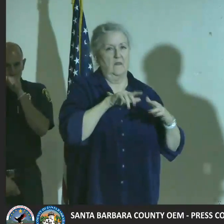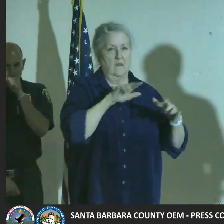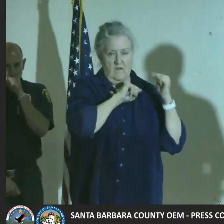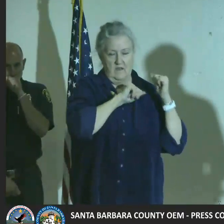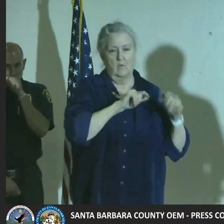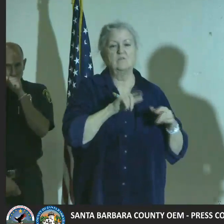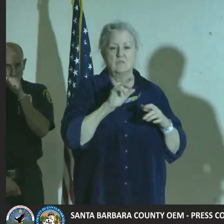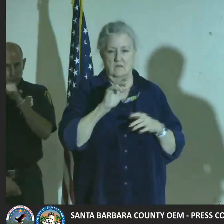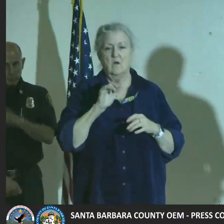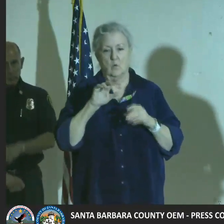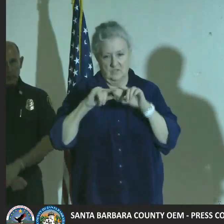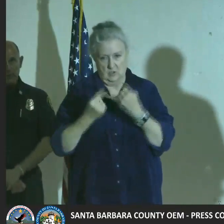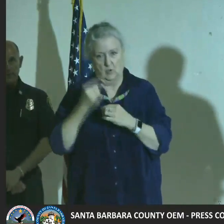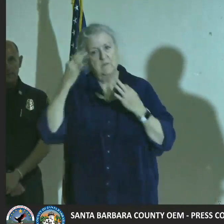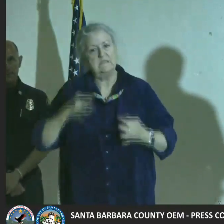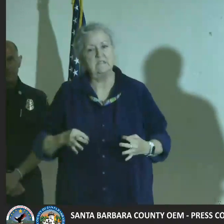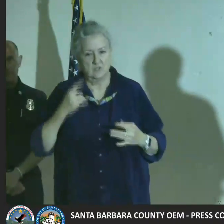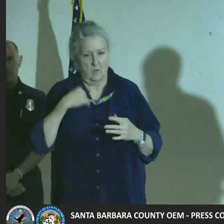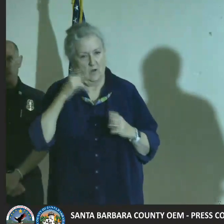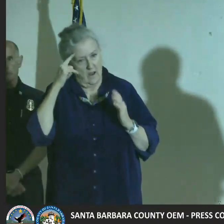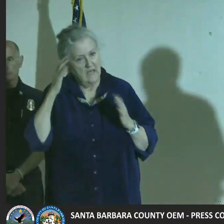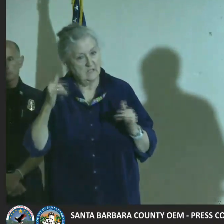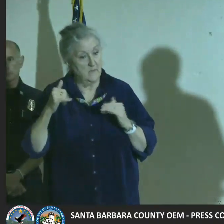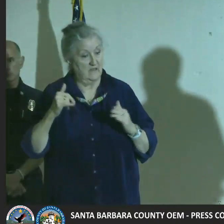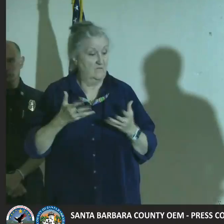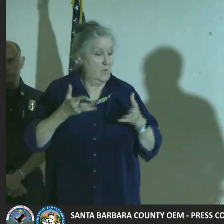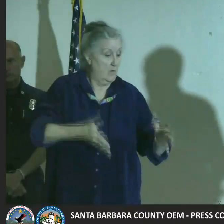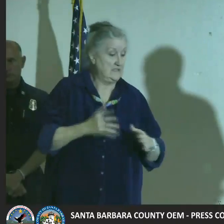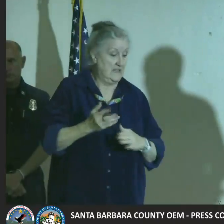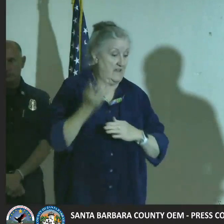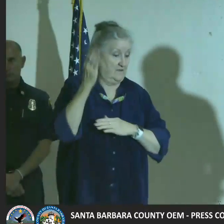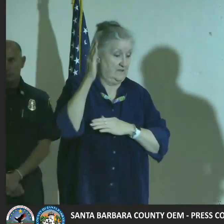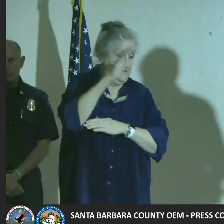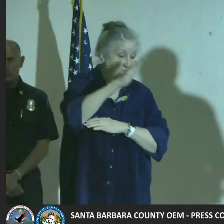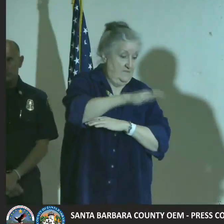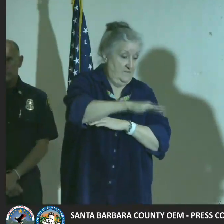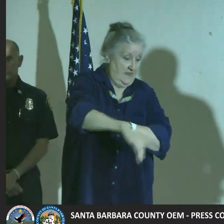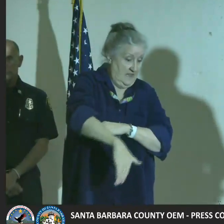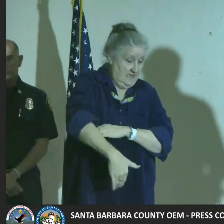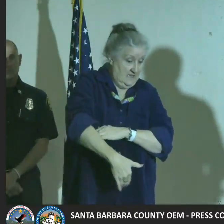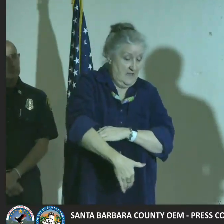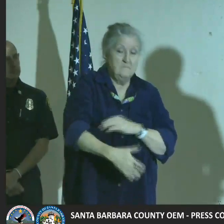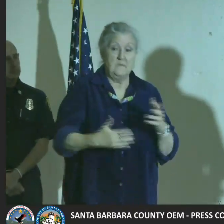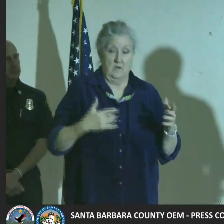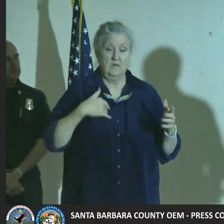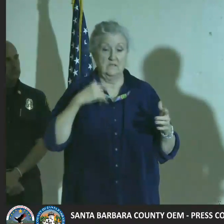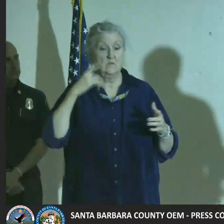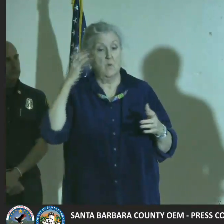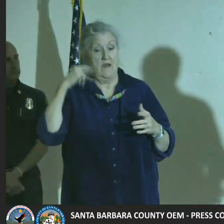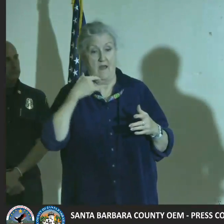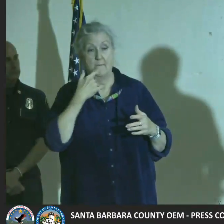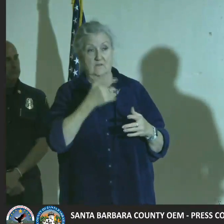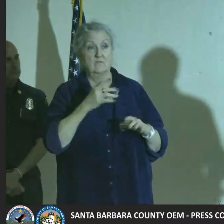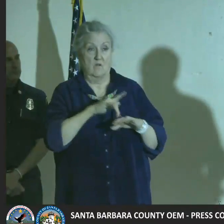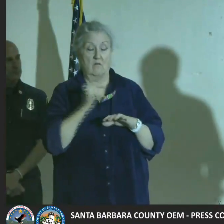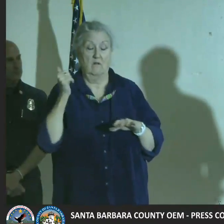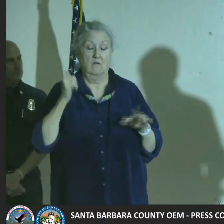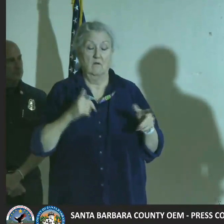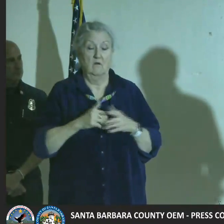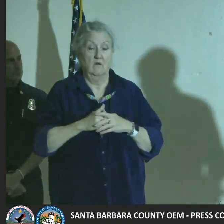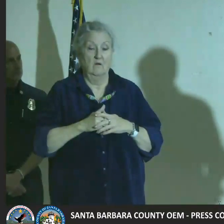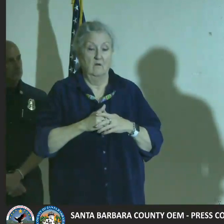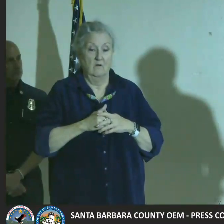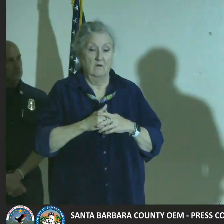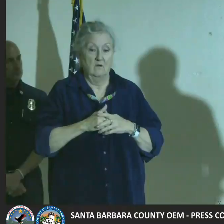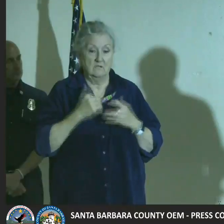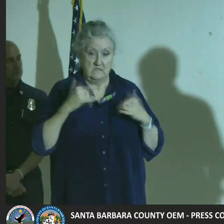of what we were expecting for the remainder of today and into this evening, which is why I mentioned earlier that there